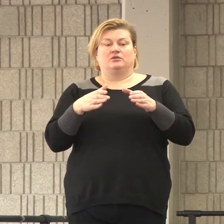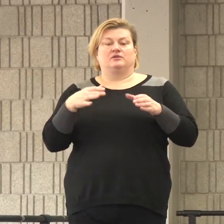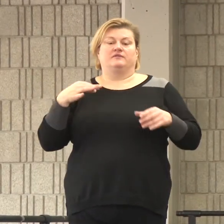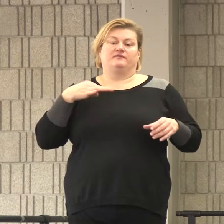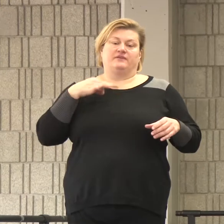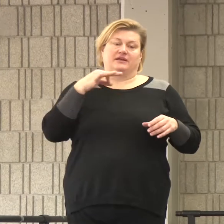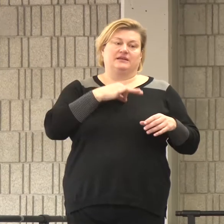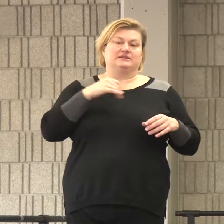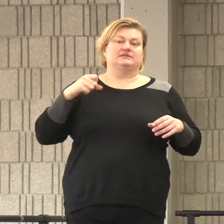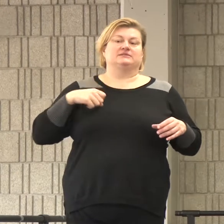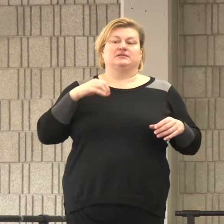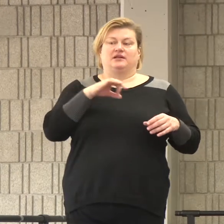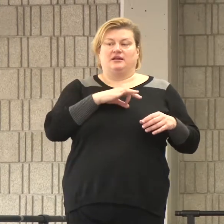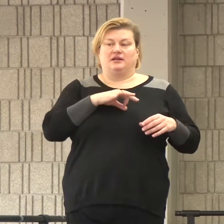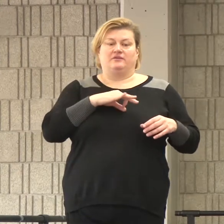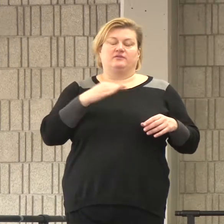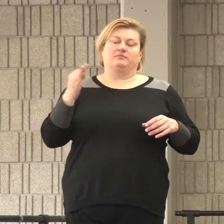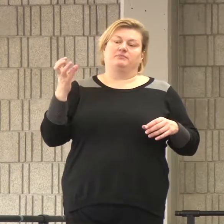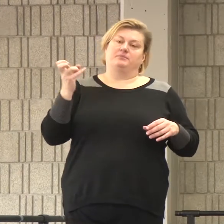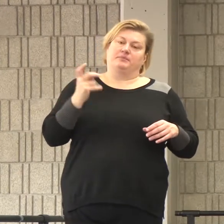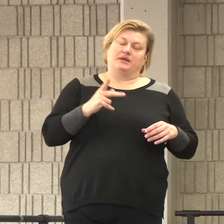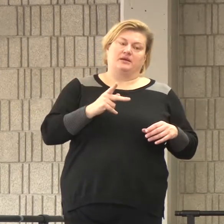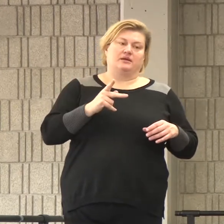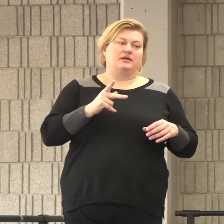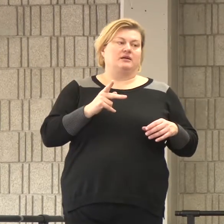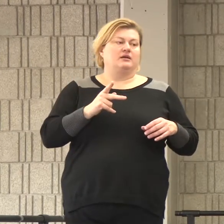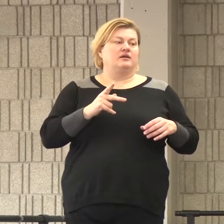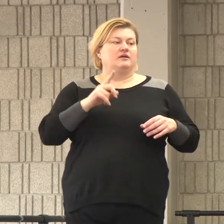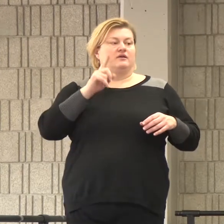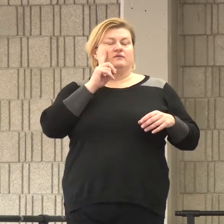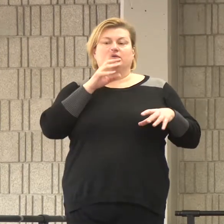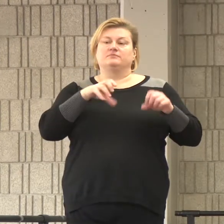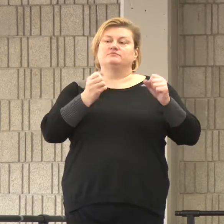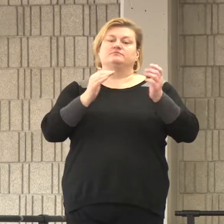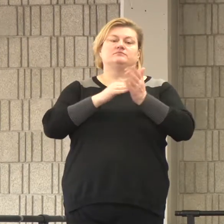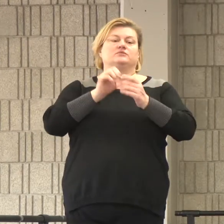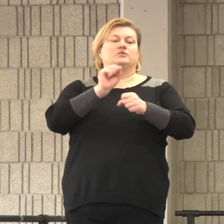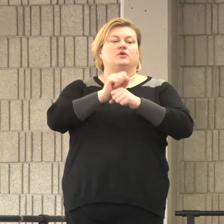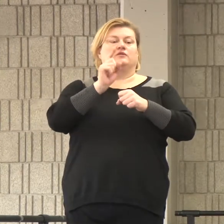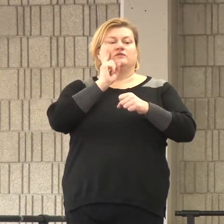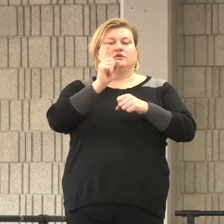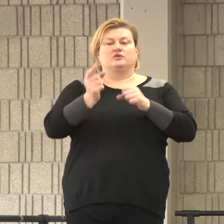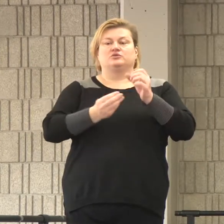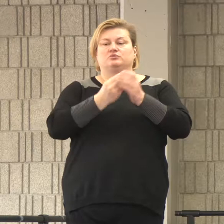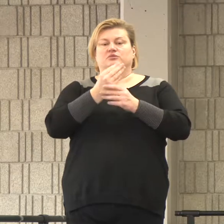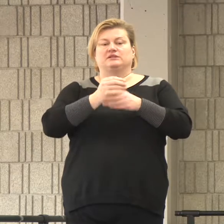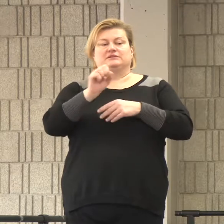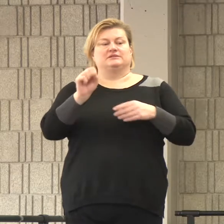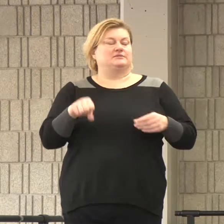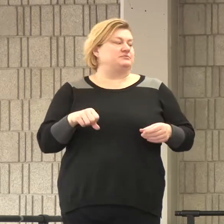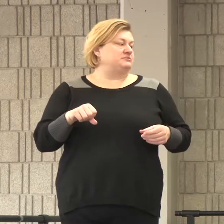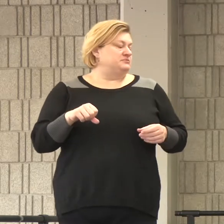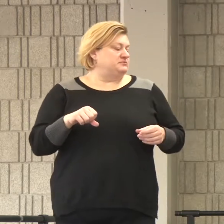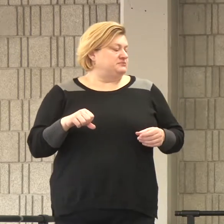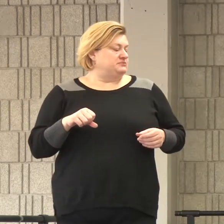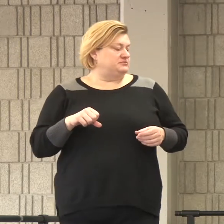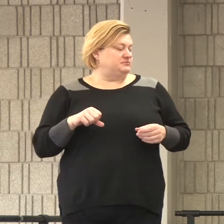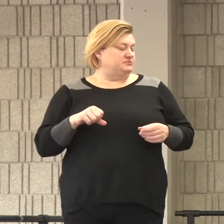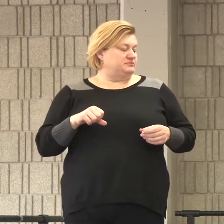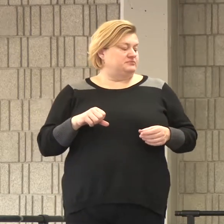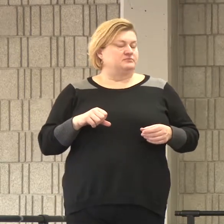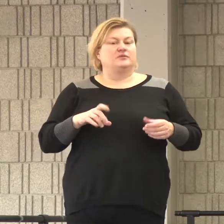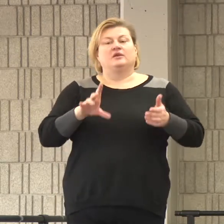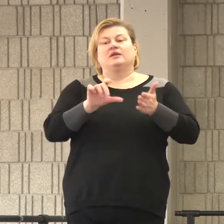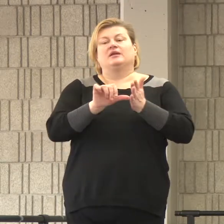faculty and staff and come back to resume work for the spring semester. And I'm going to mention, emphasize